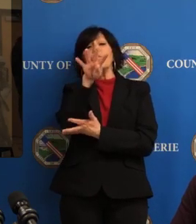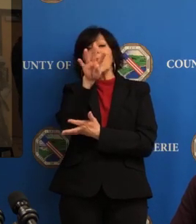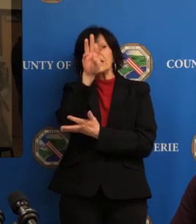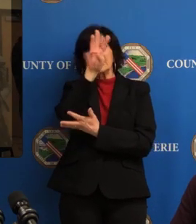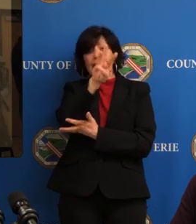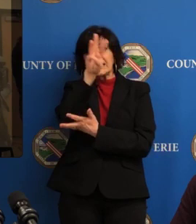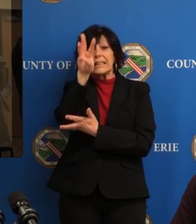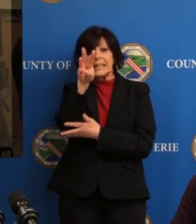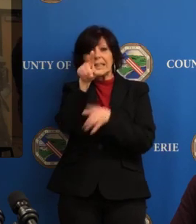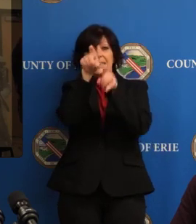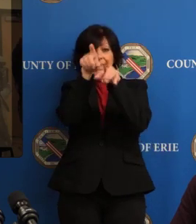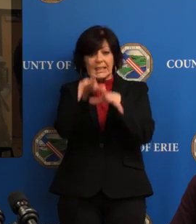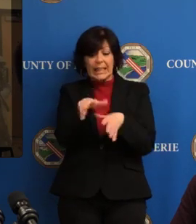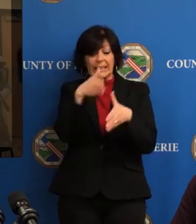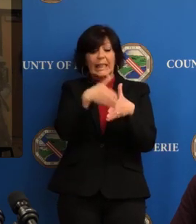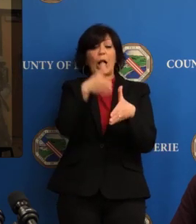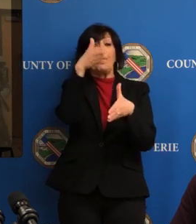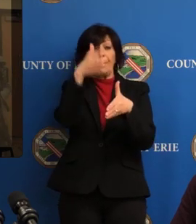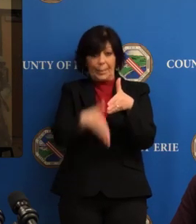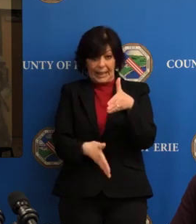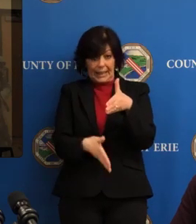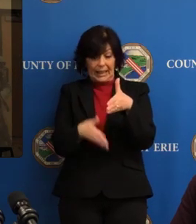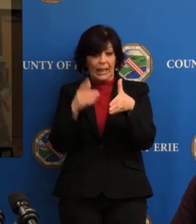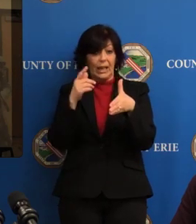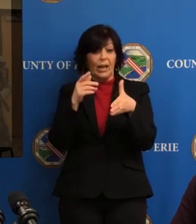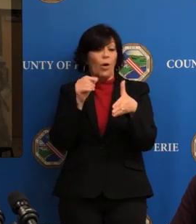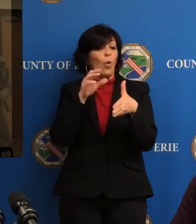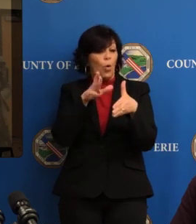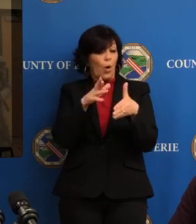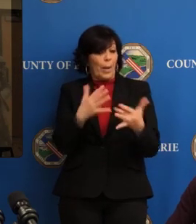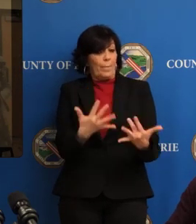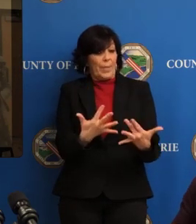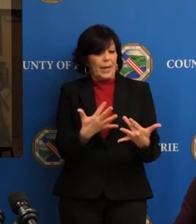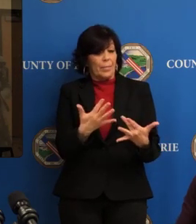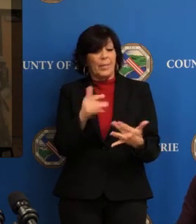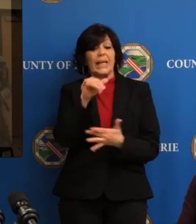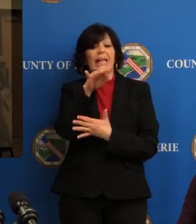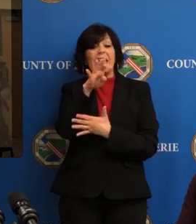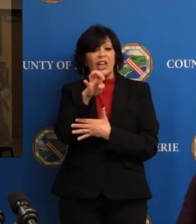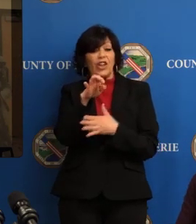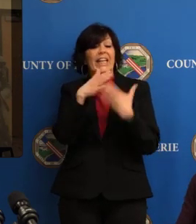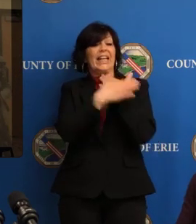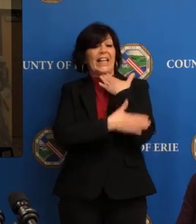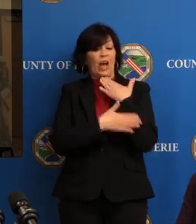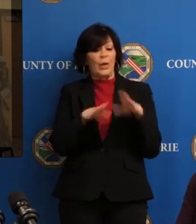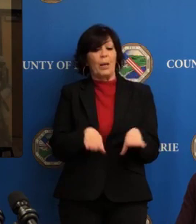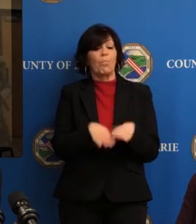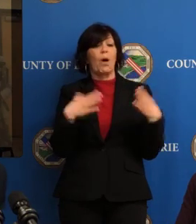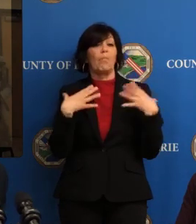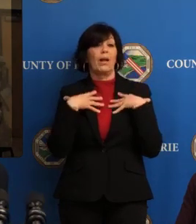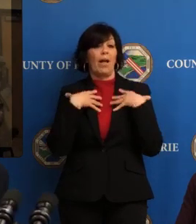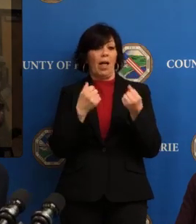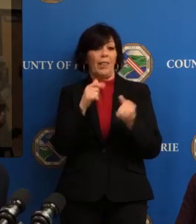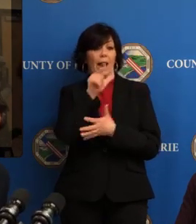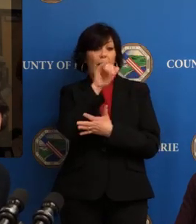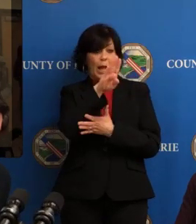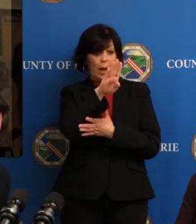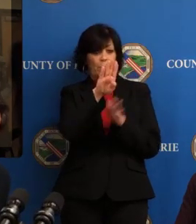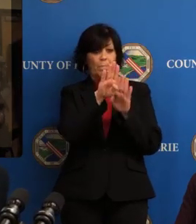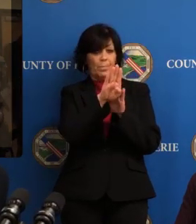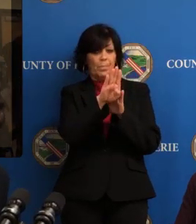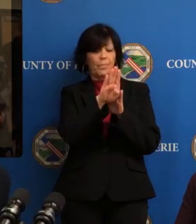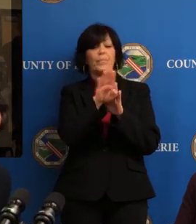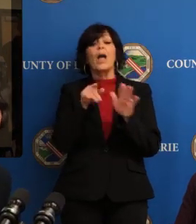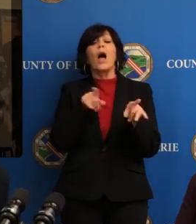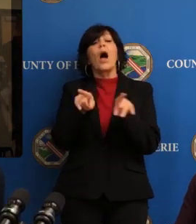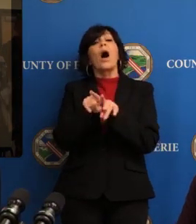466 tests that have completed or are pending by the Erie County Public Health Laboratory so far. Excuse me, I move that. And I